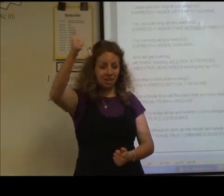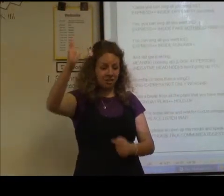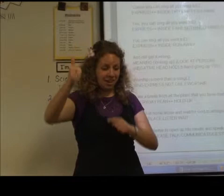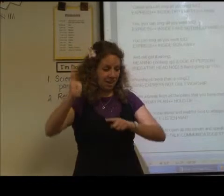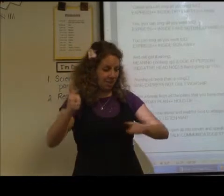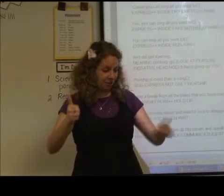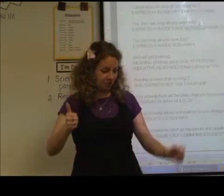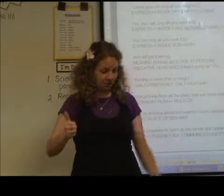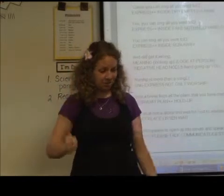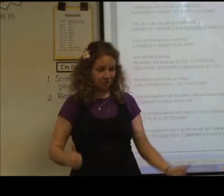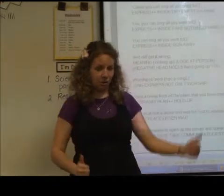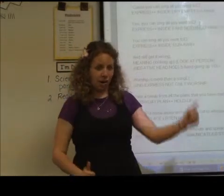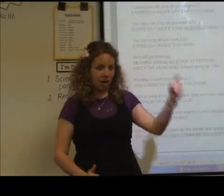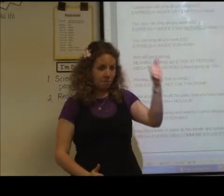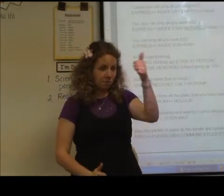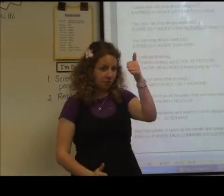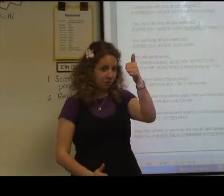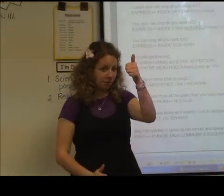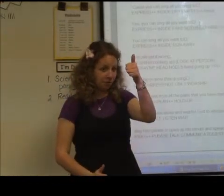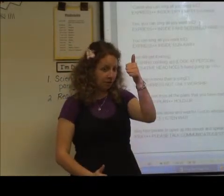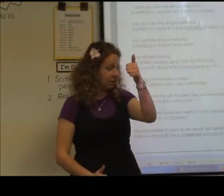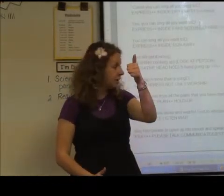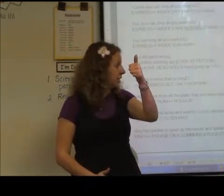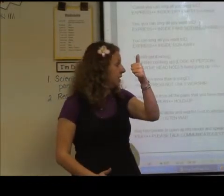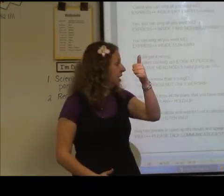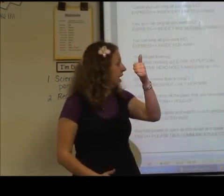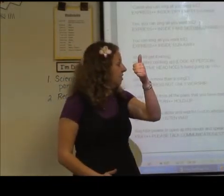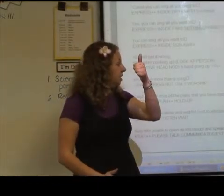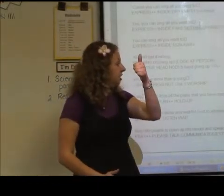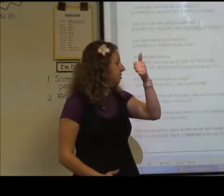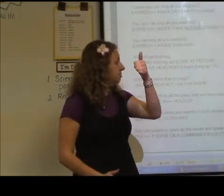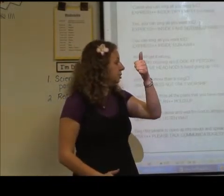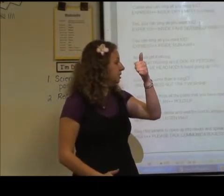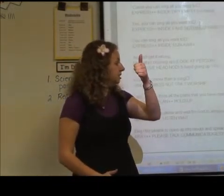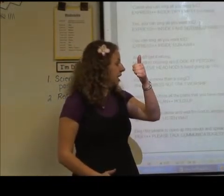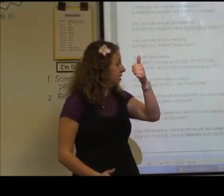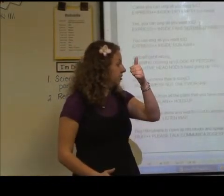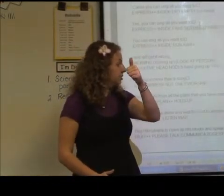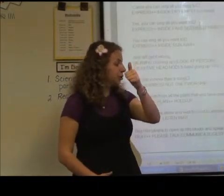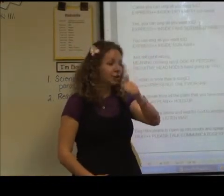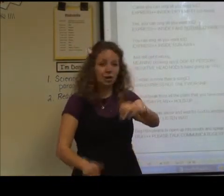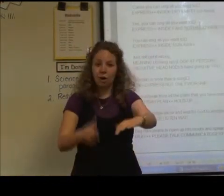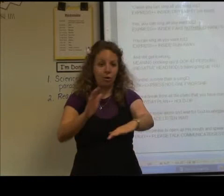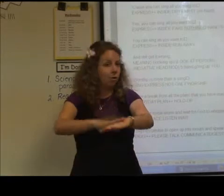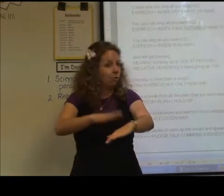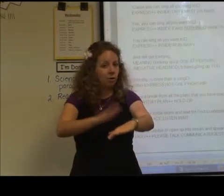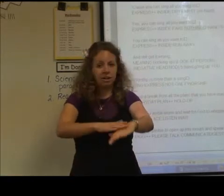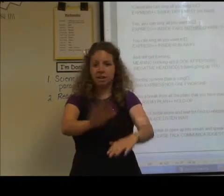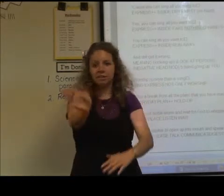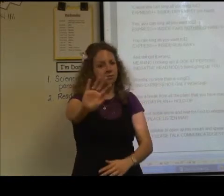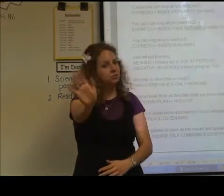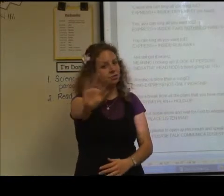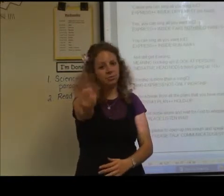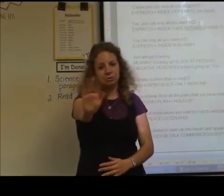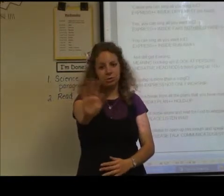down, and those things go up. And then for is an idol, then you're going to go, warning, don't do